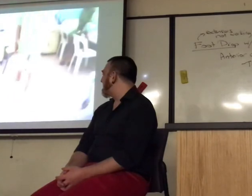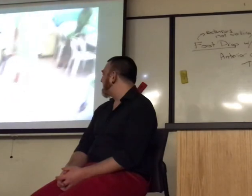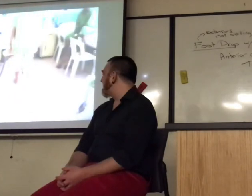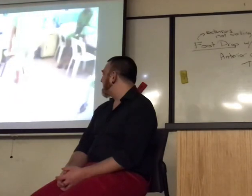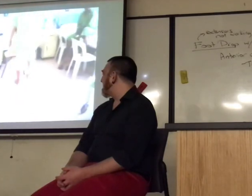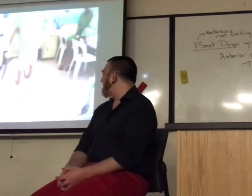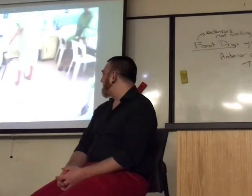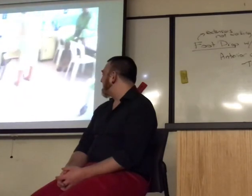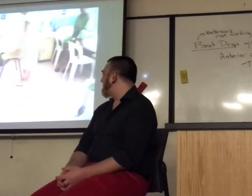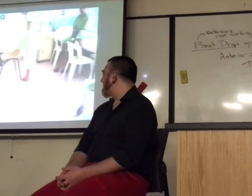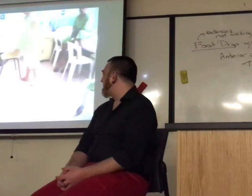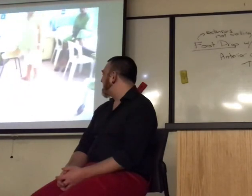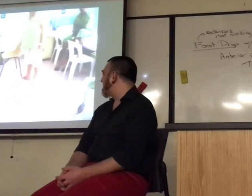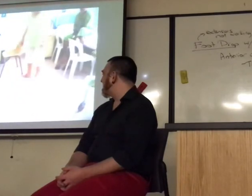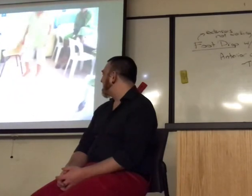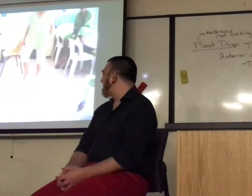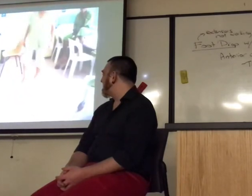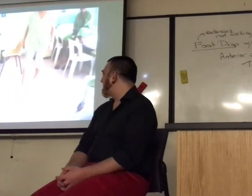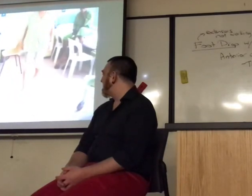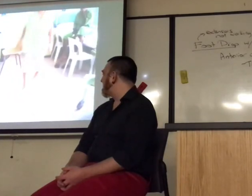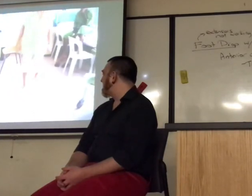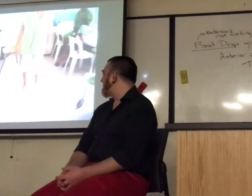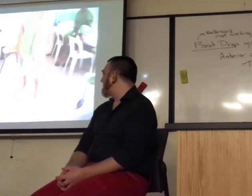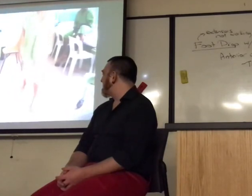Okay, get the thing, right?